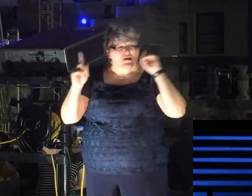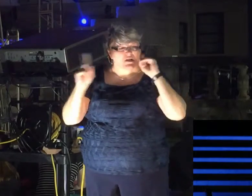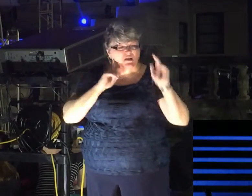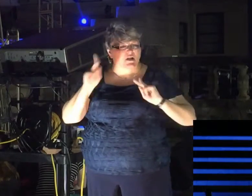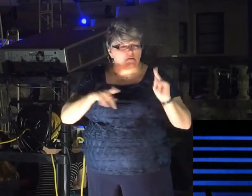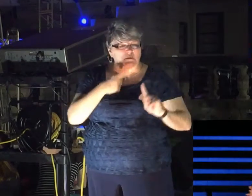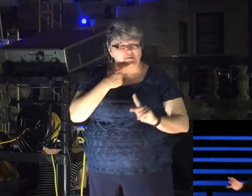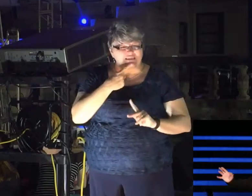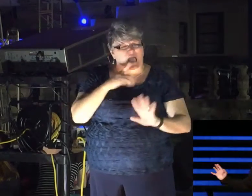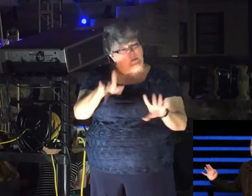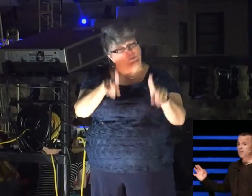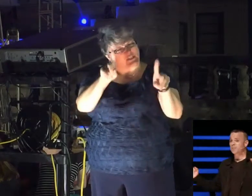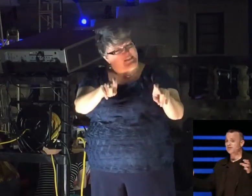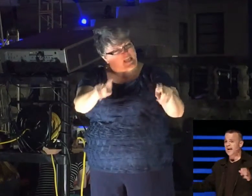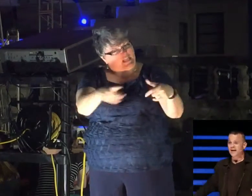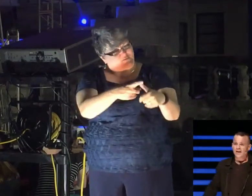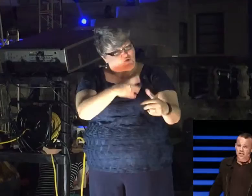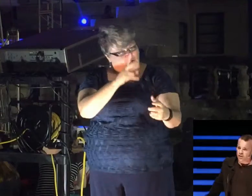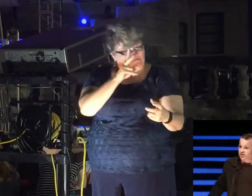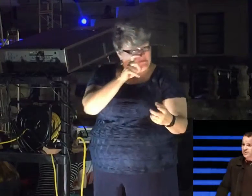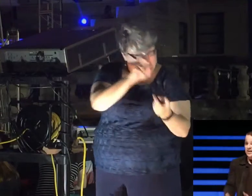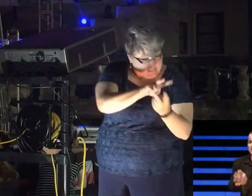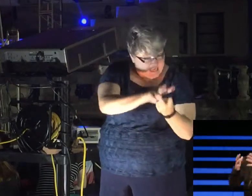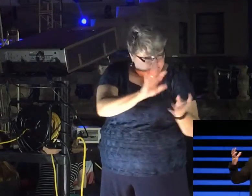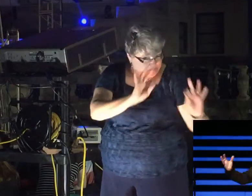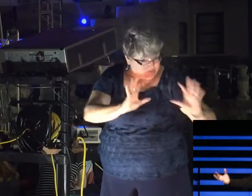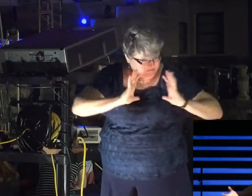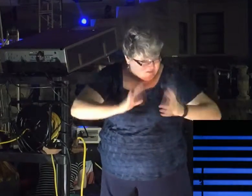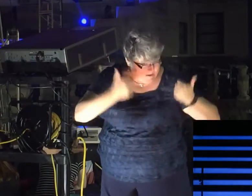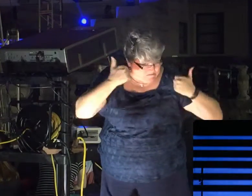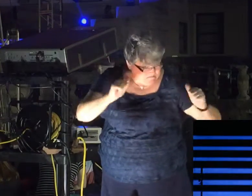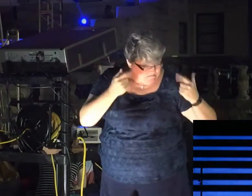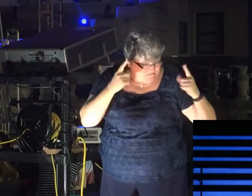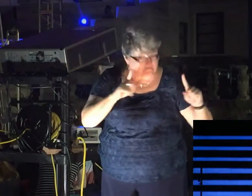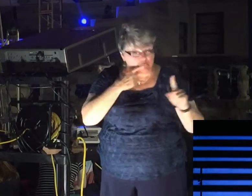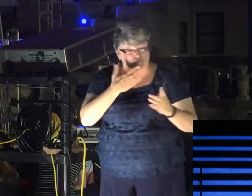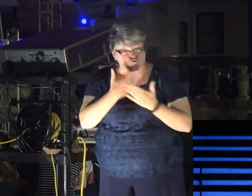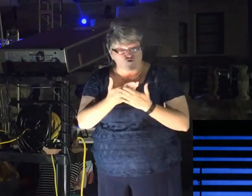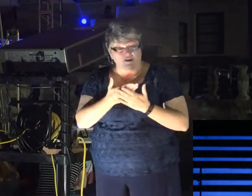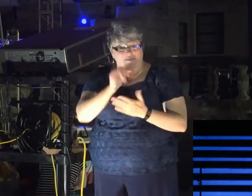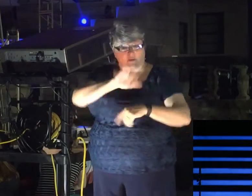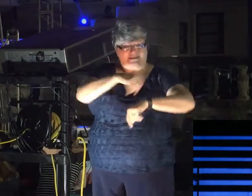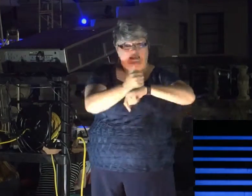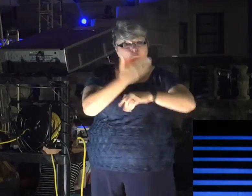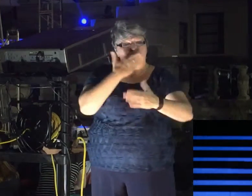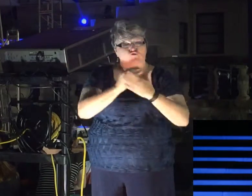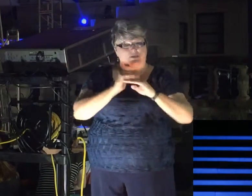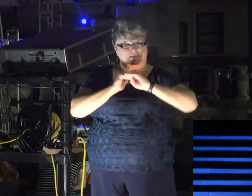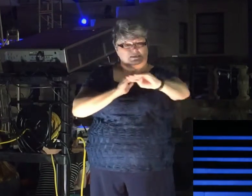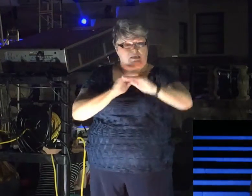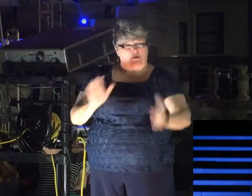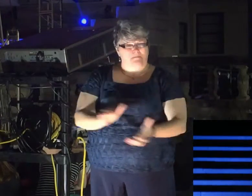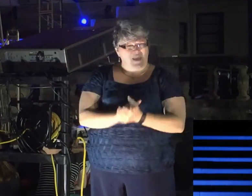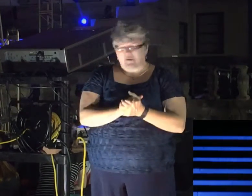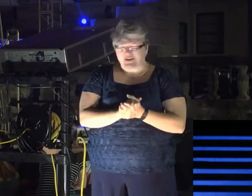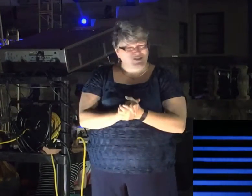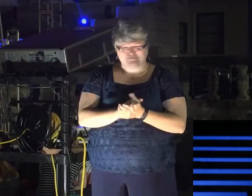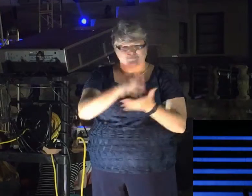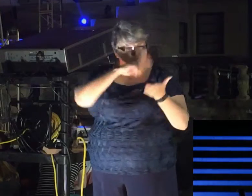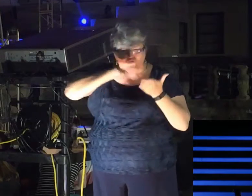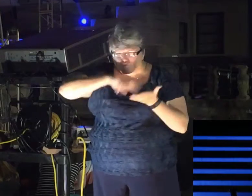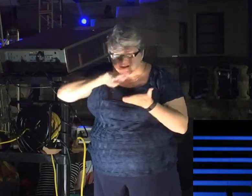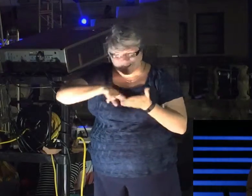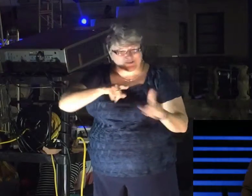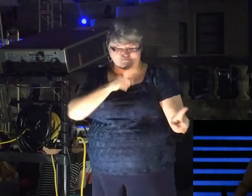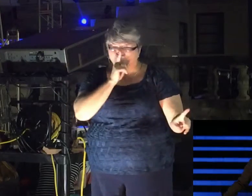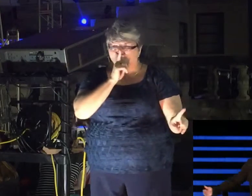still hear people say, you should test it out sexually first to see if it works for later, because that will create marital stability.